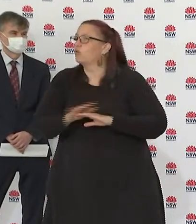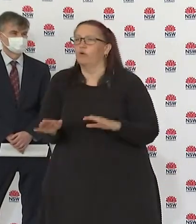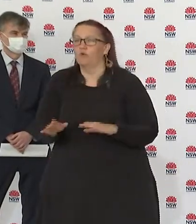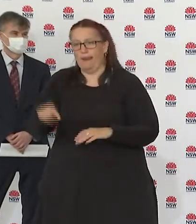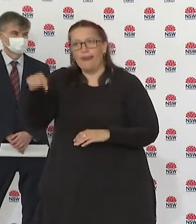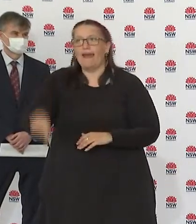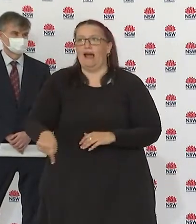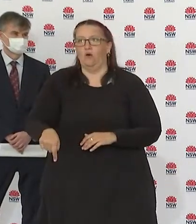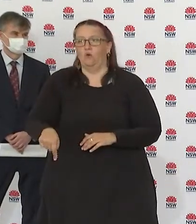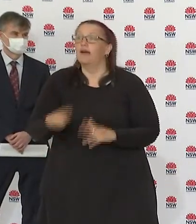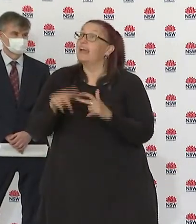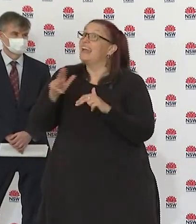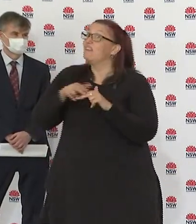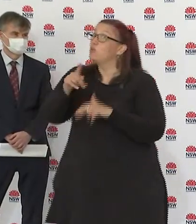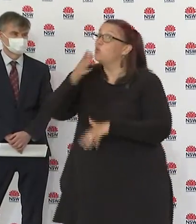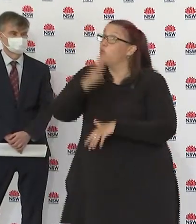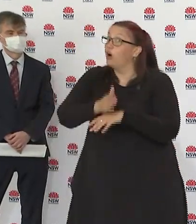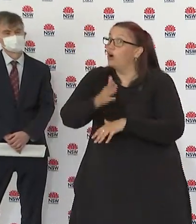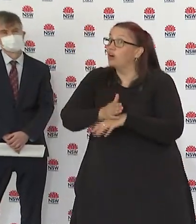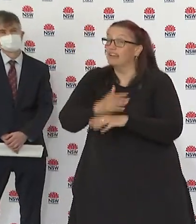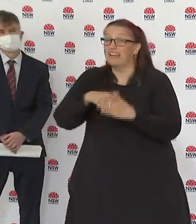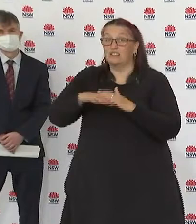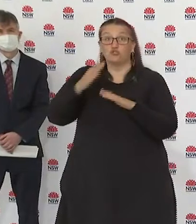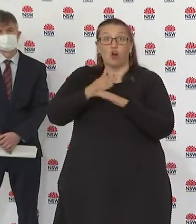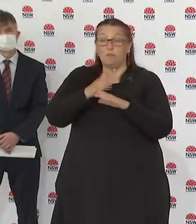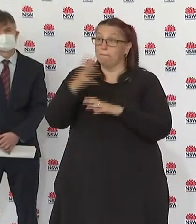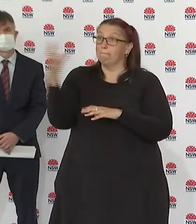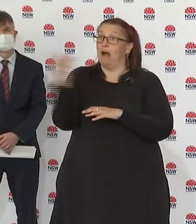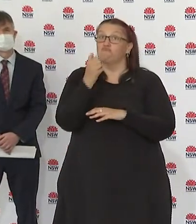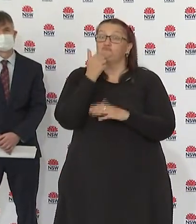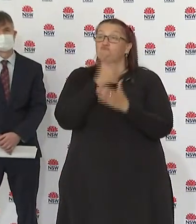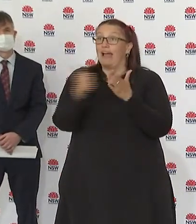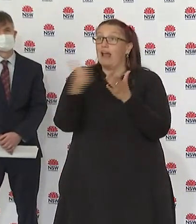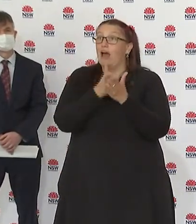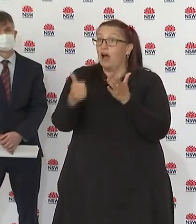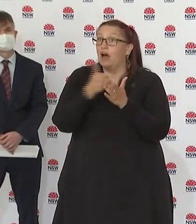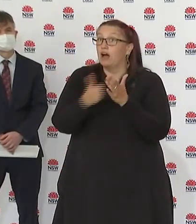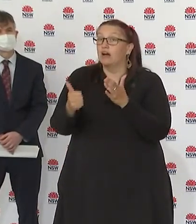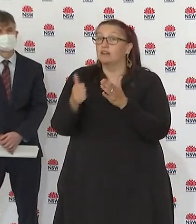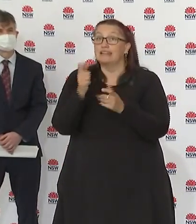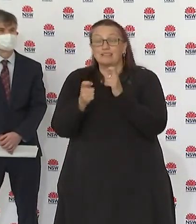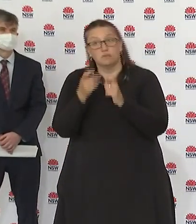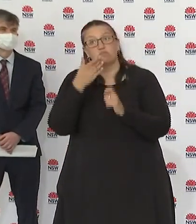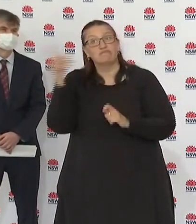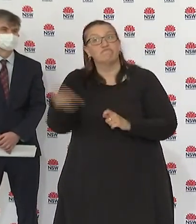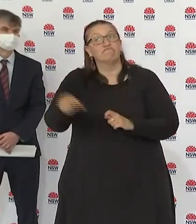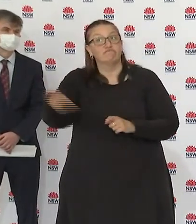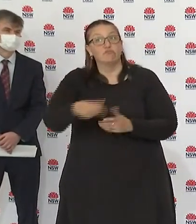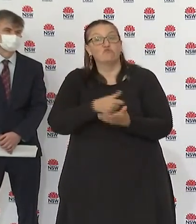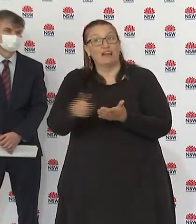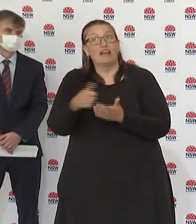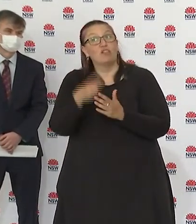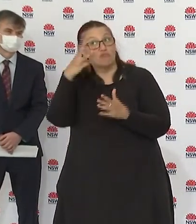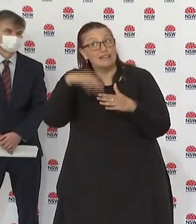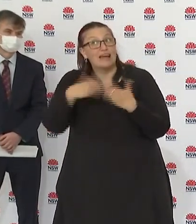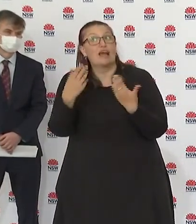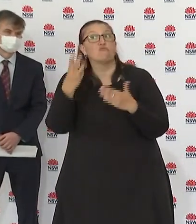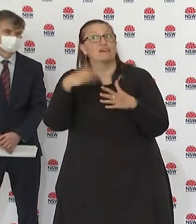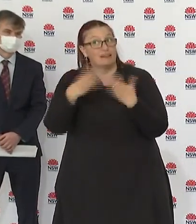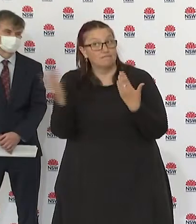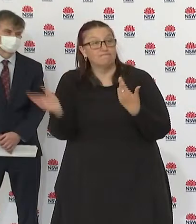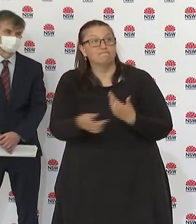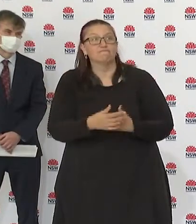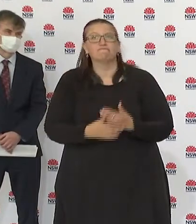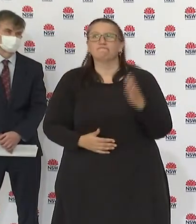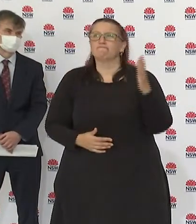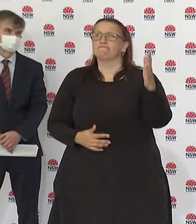the best health information we have. Premier, we're seeing The education sector is suggesting that we should abandon the